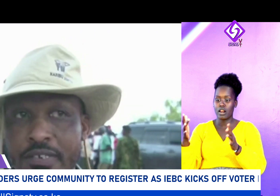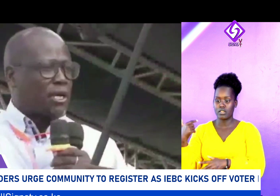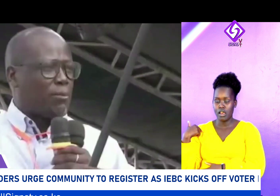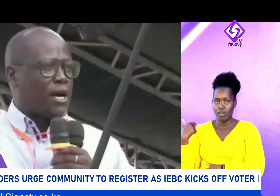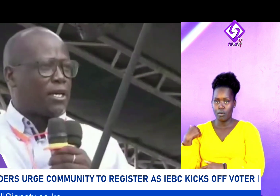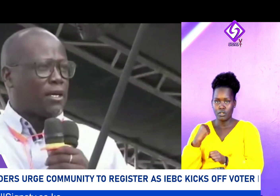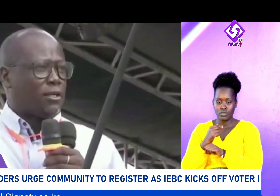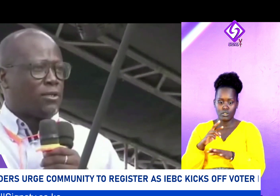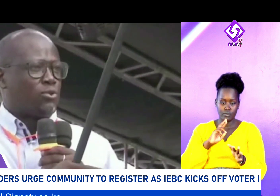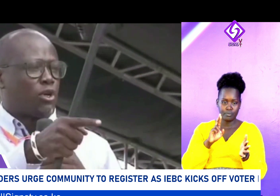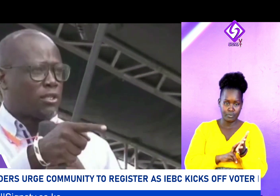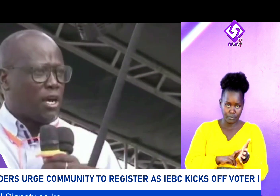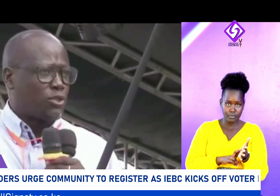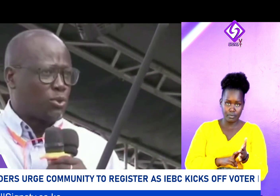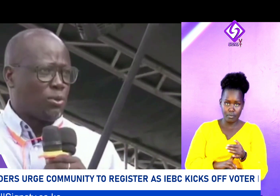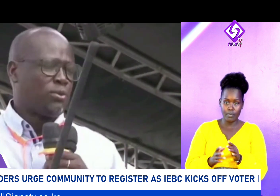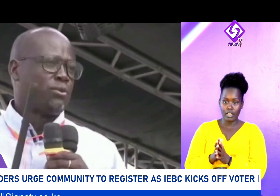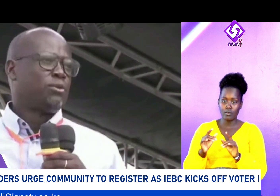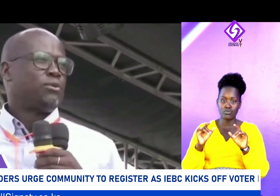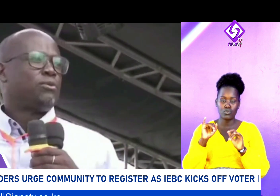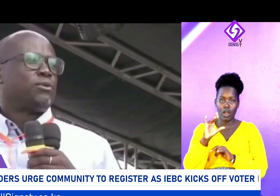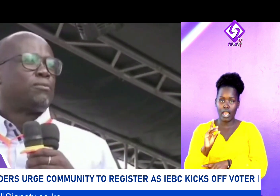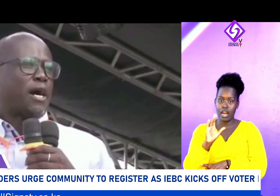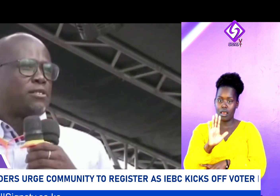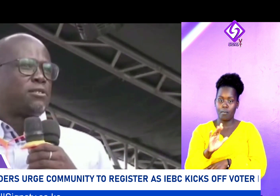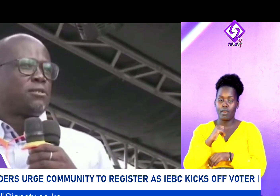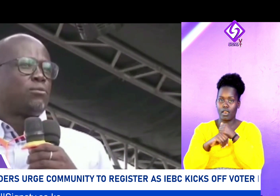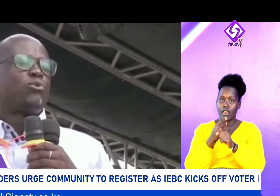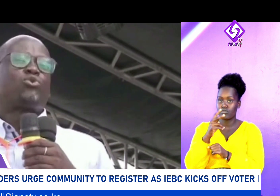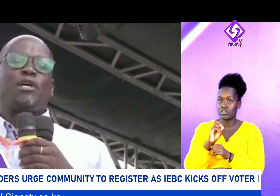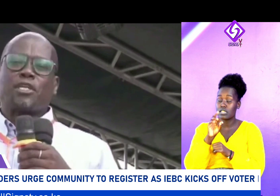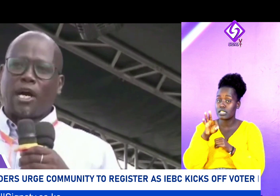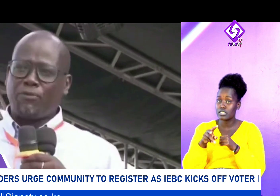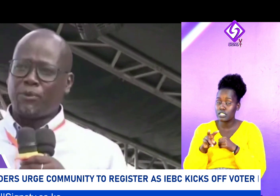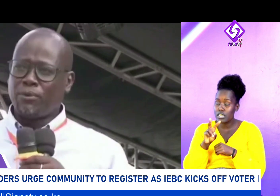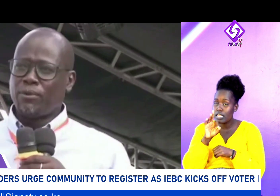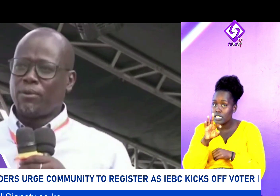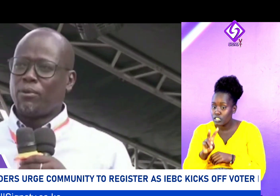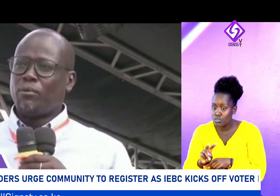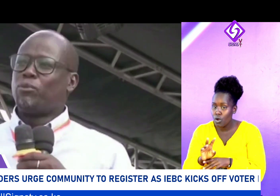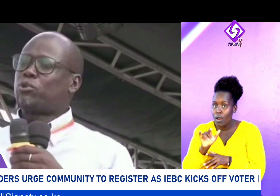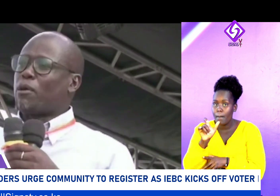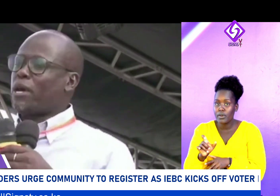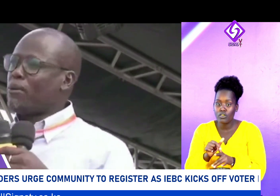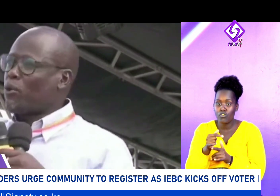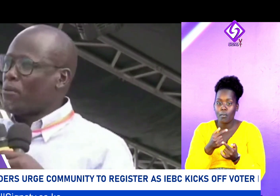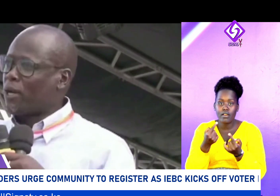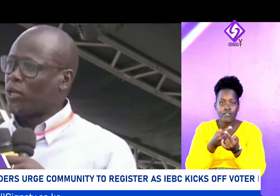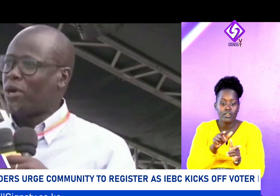Tamu yake 2032, bas mtu wa nchi kavu, mtu ambaye amekuwa amebaguliwa